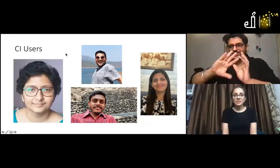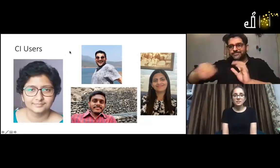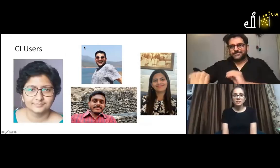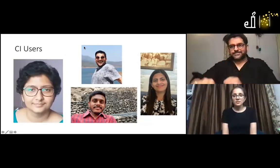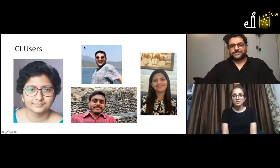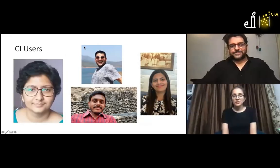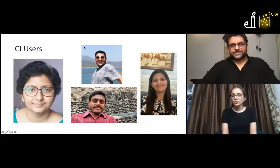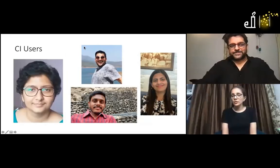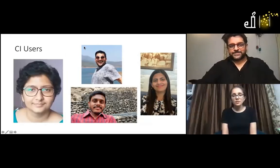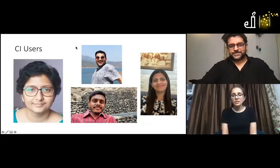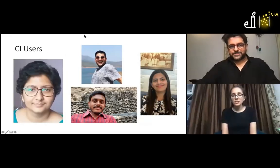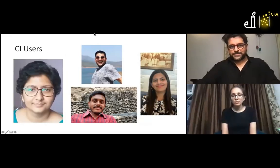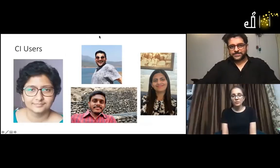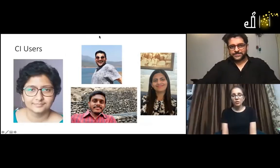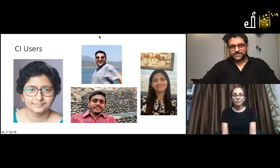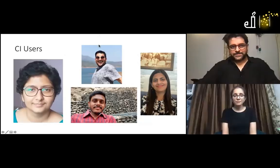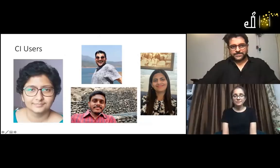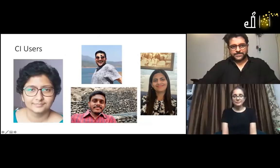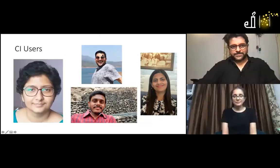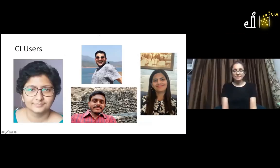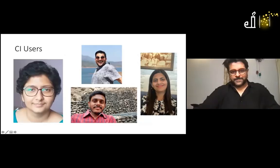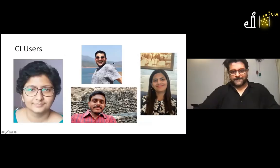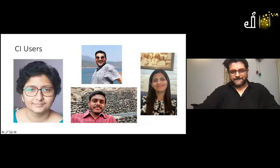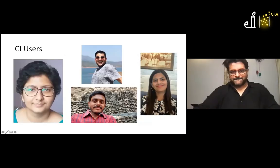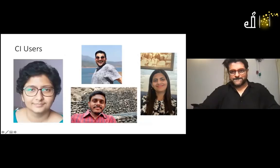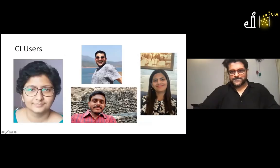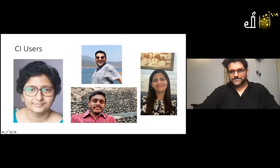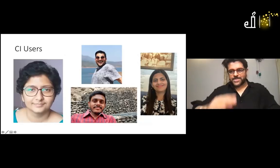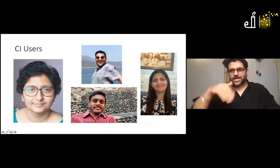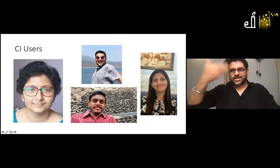We can turn it, you can turn the interpreter off.